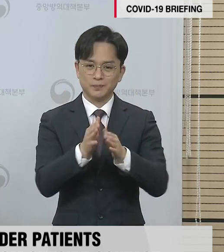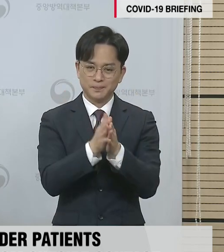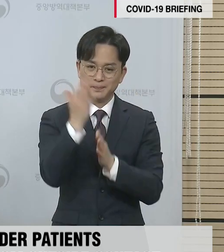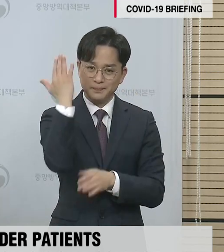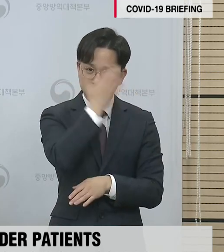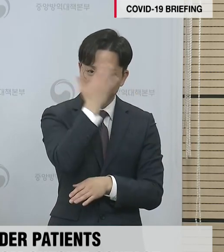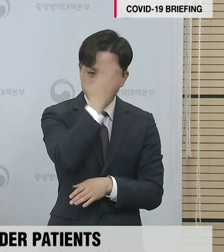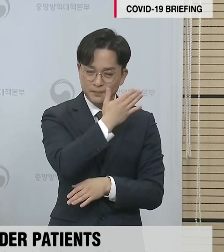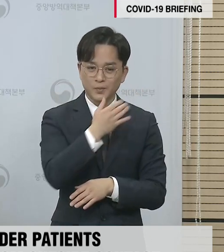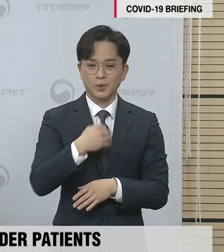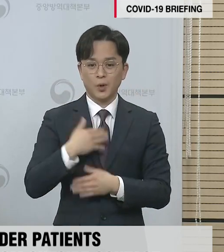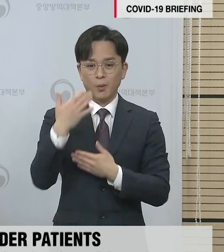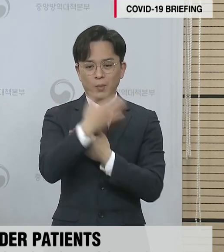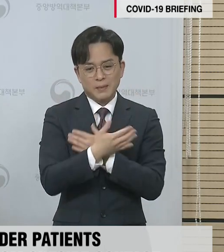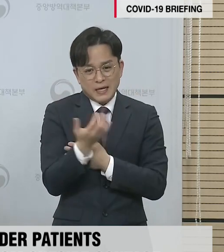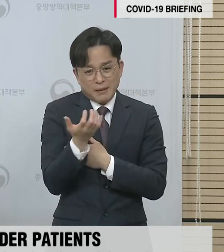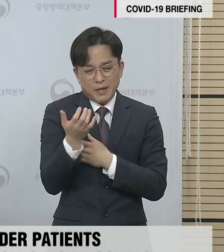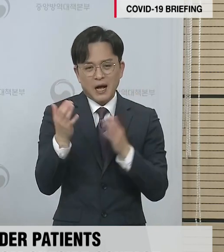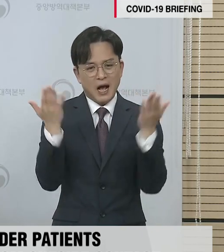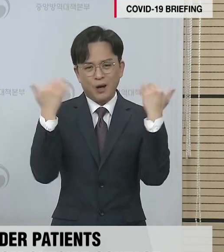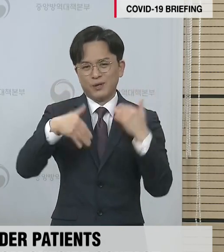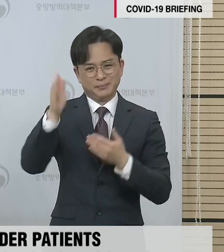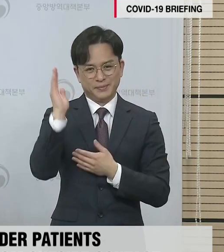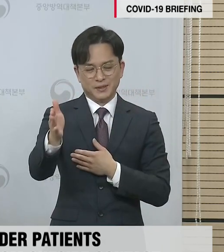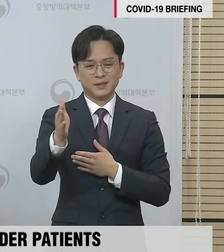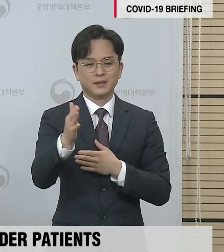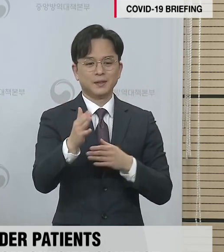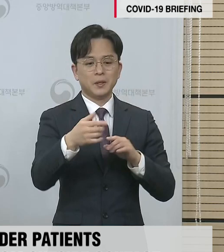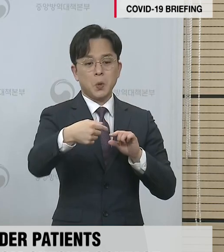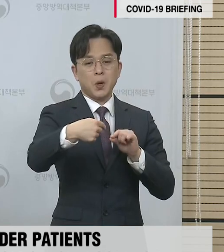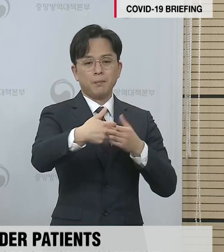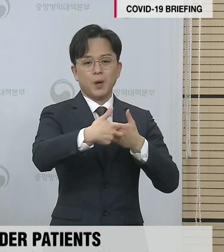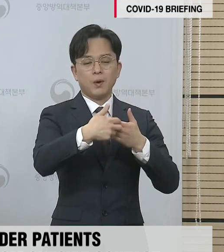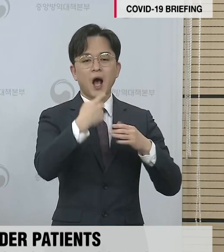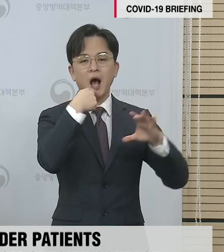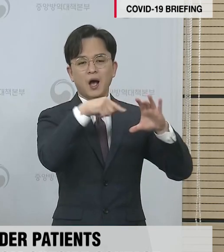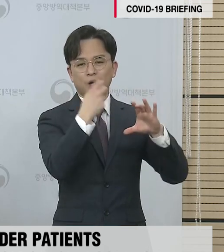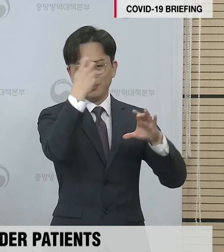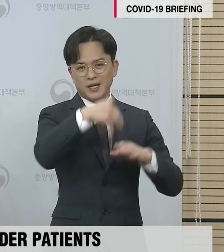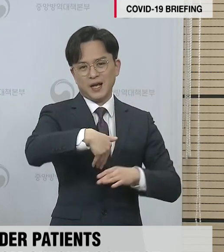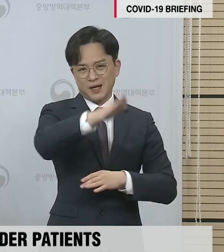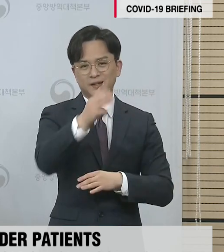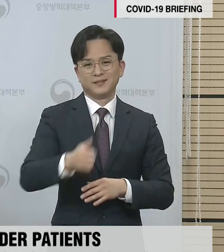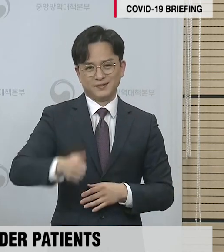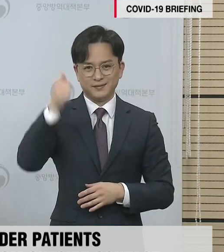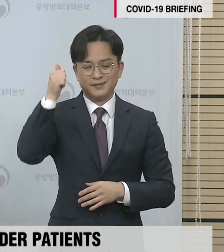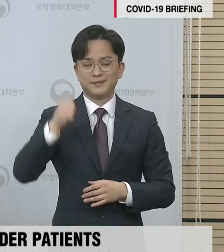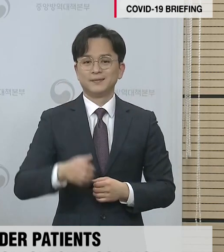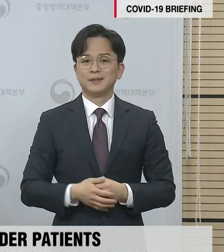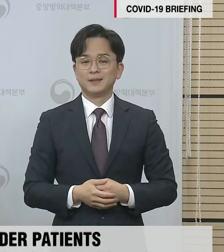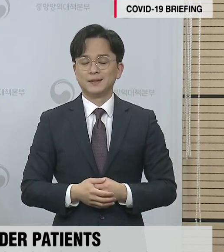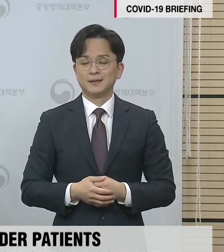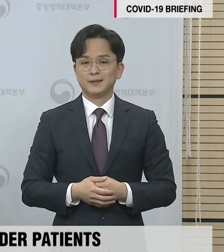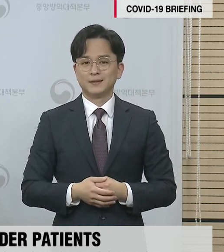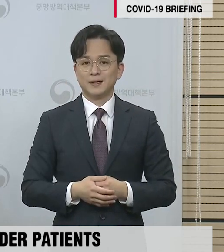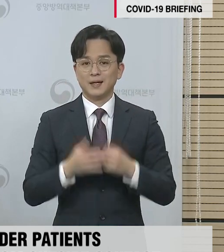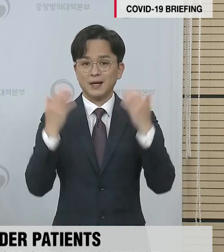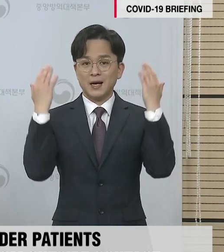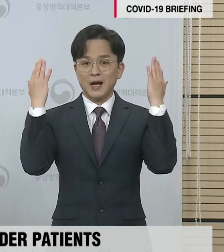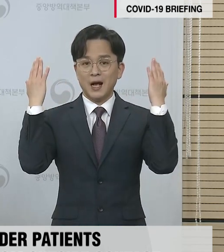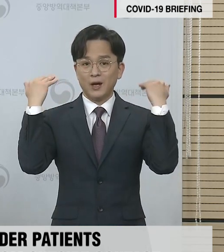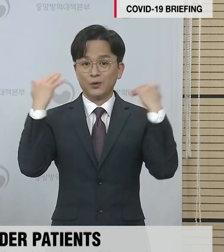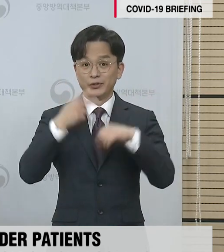and personal hygiene as well. And if they feel sick, they should not go to school, but rather get tested as soon as